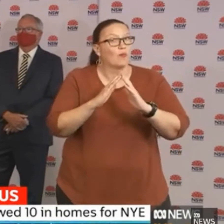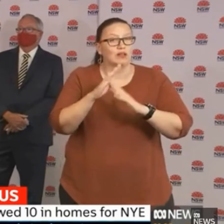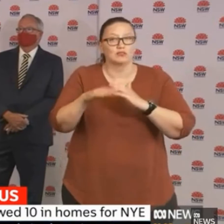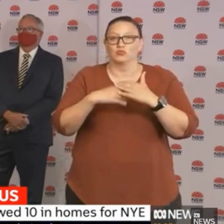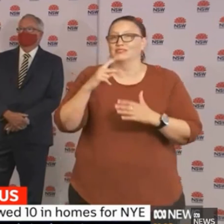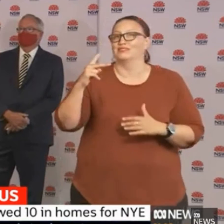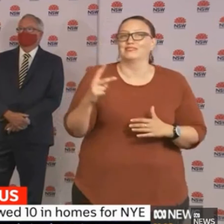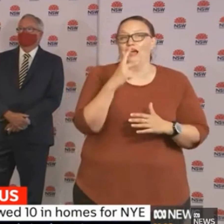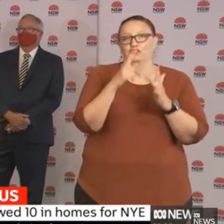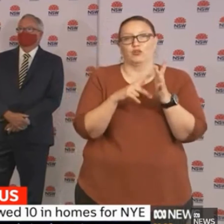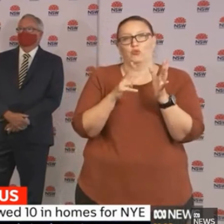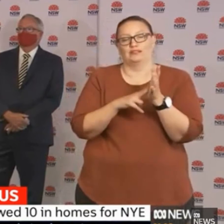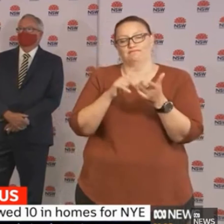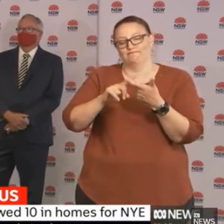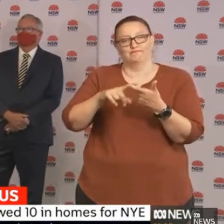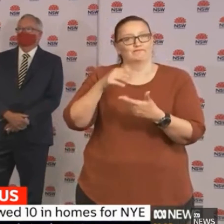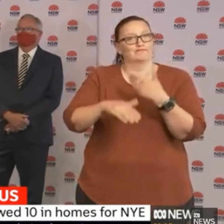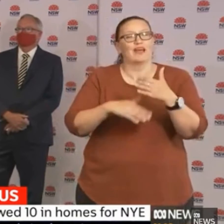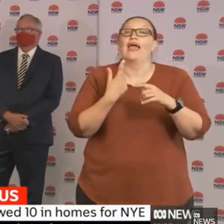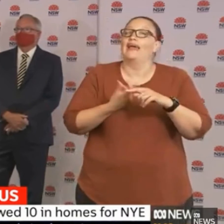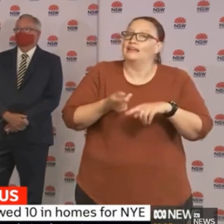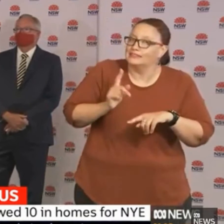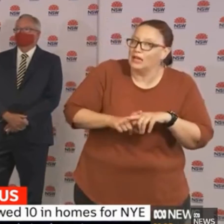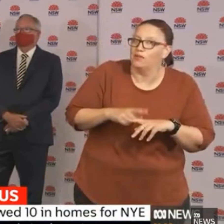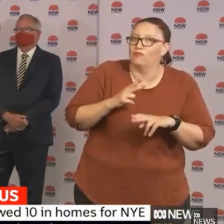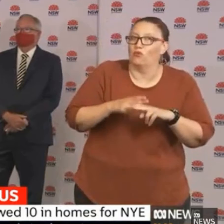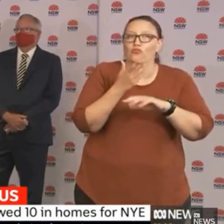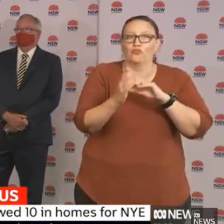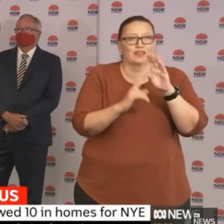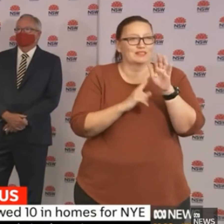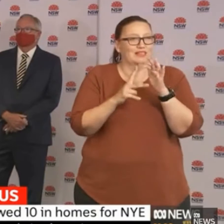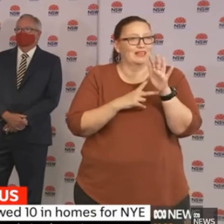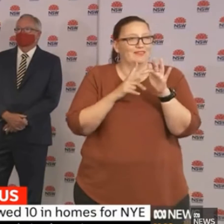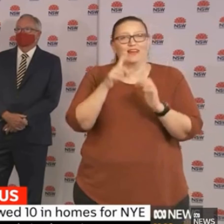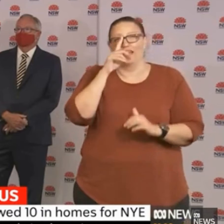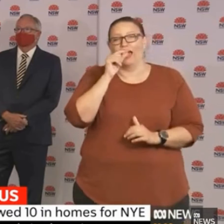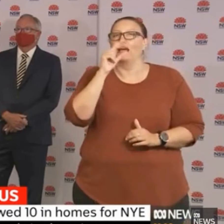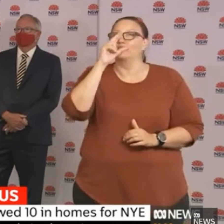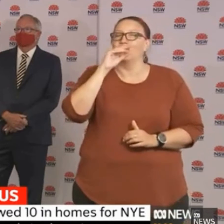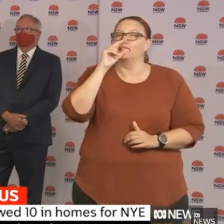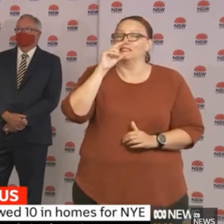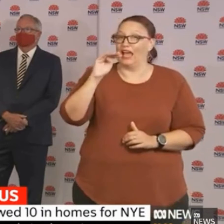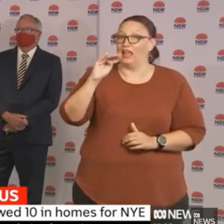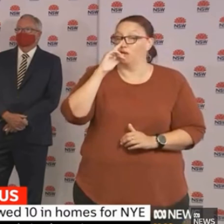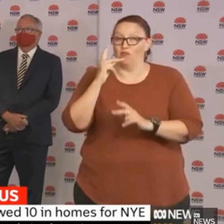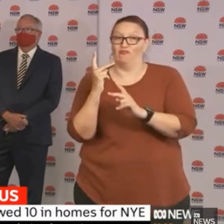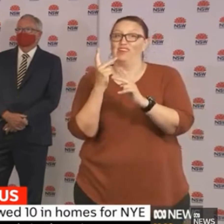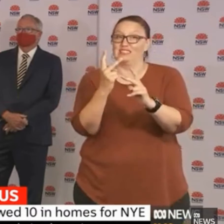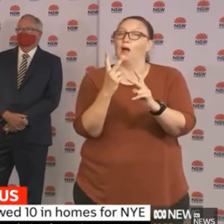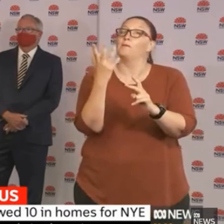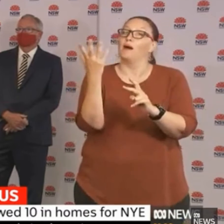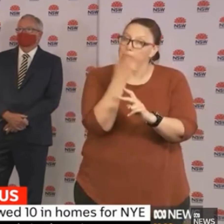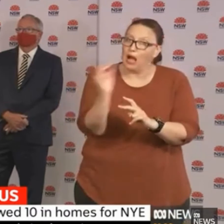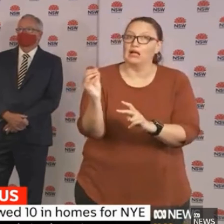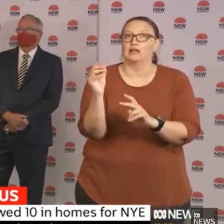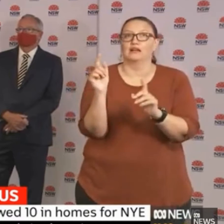current arrangements in place, with the exception of New Year's Eve, when you can have 10 people from the region into your home. But we're hoping from the 3rd of January